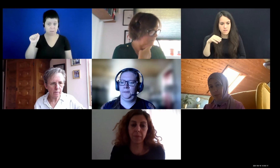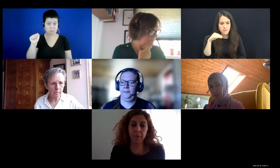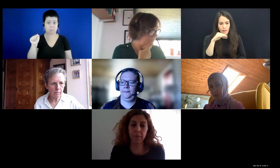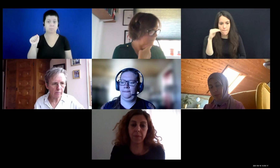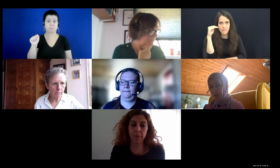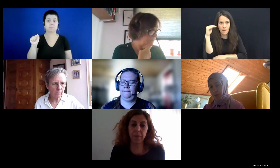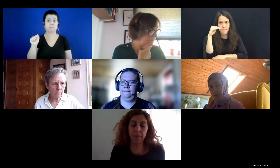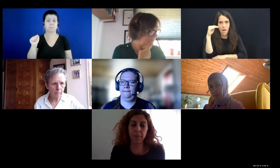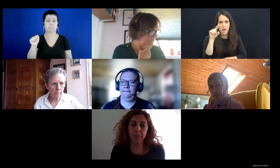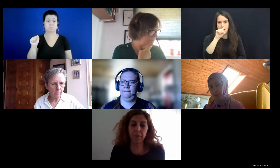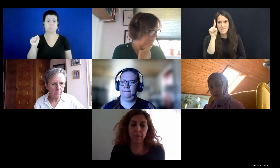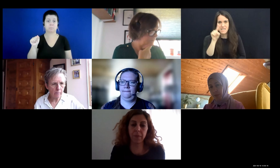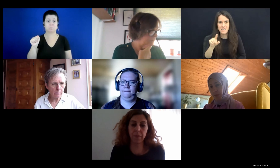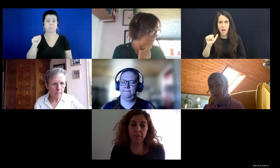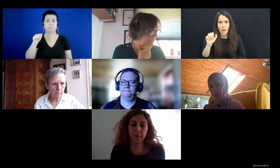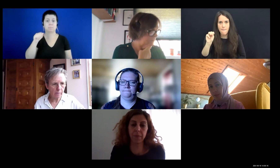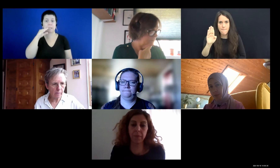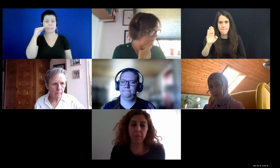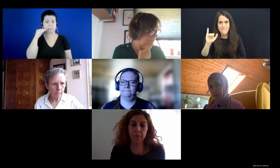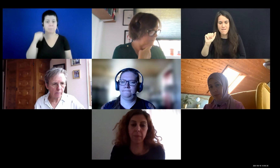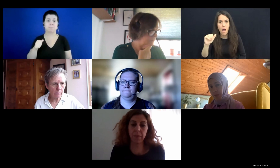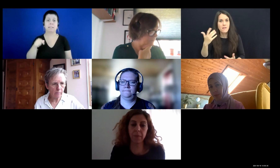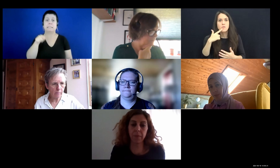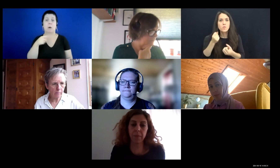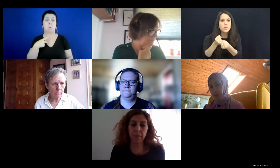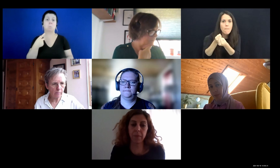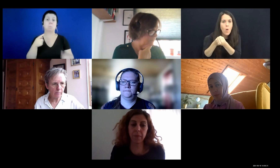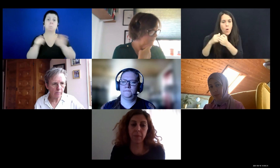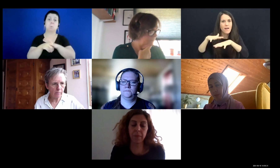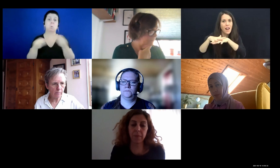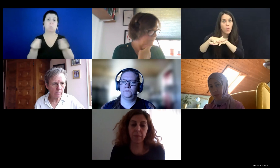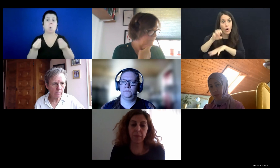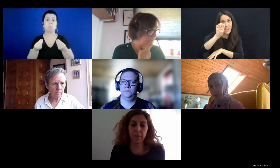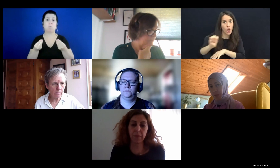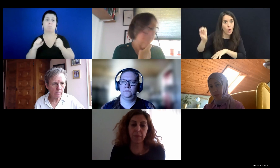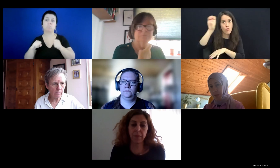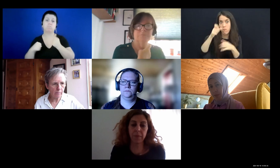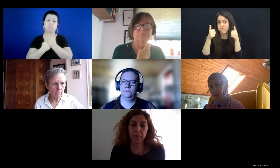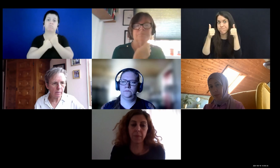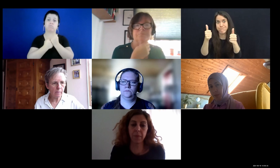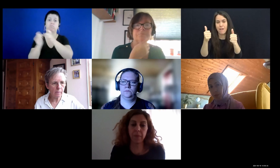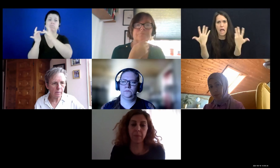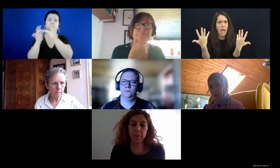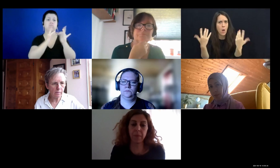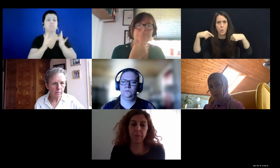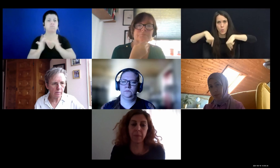supporting networks present in your countries in Europe. How can you